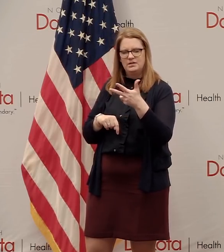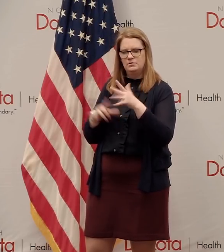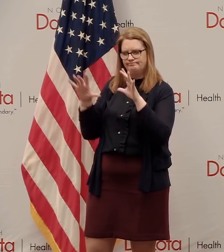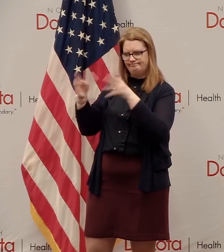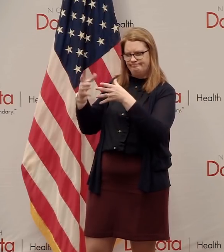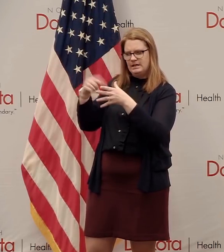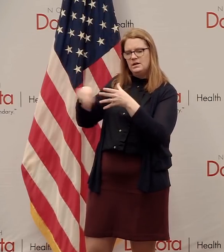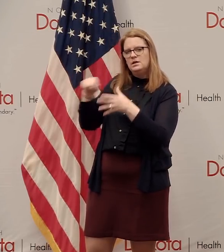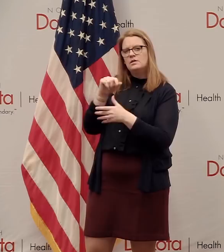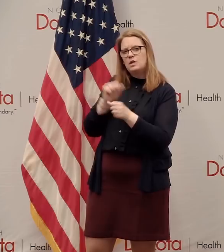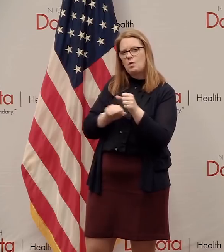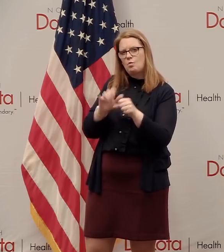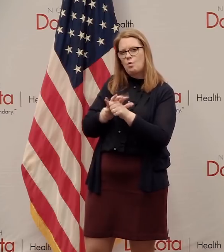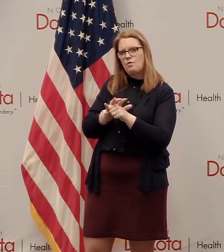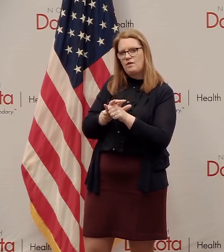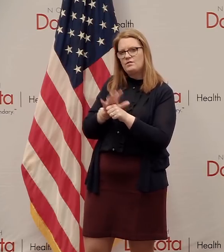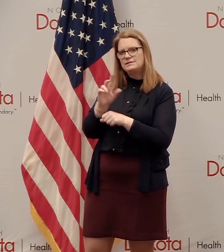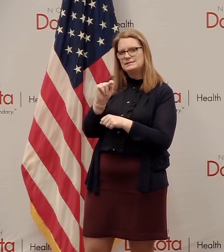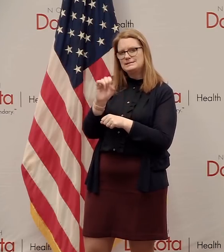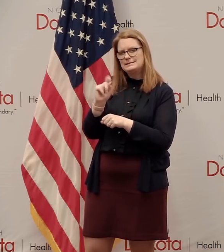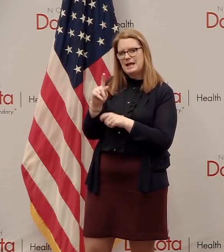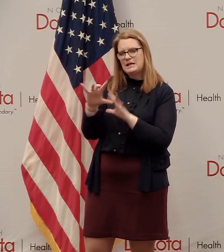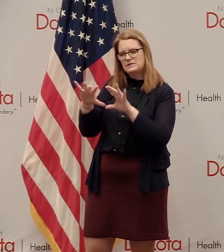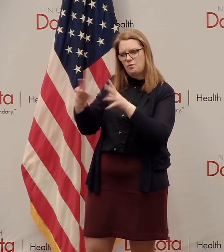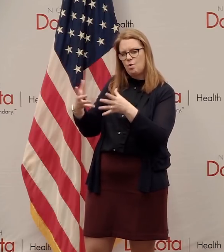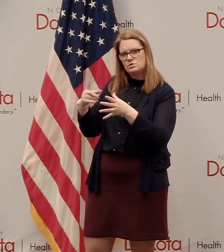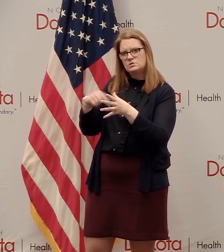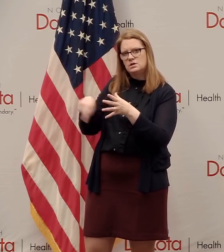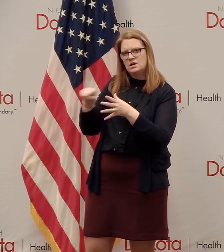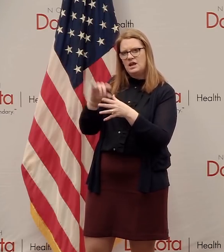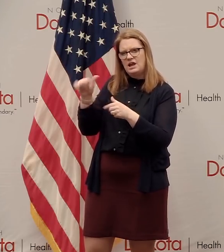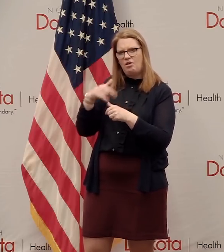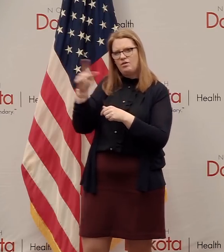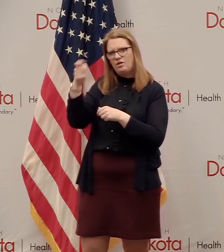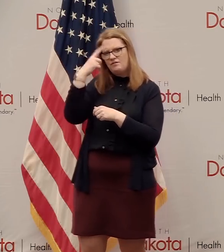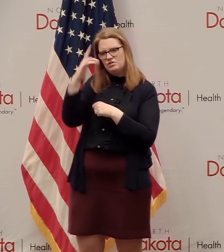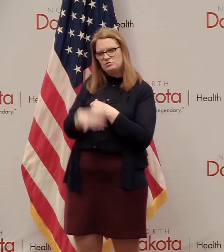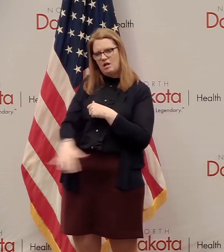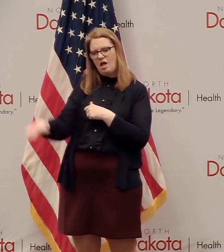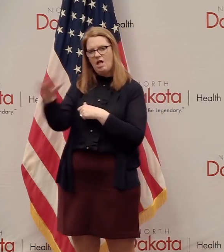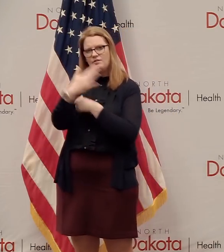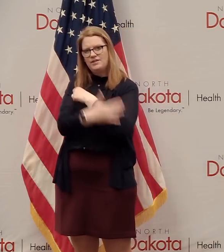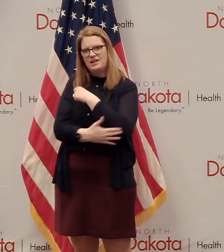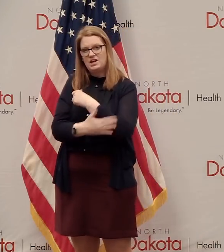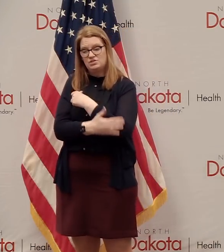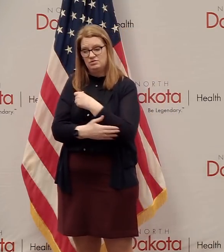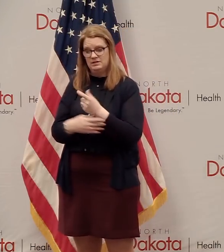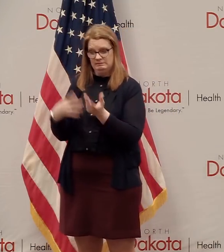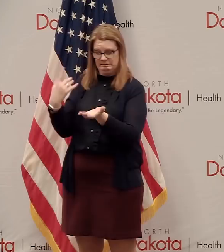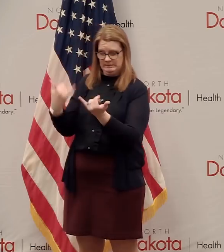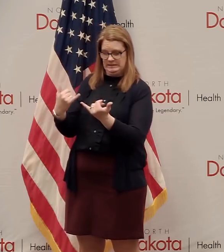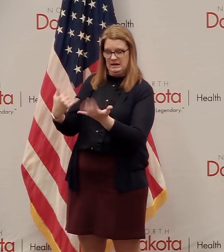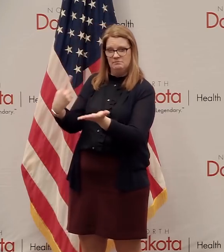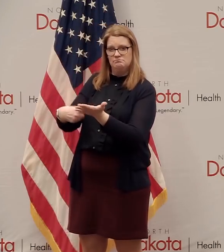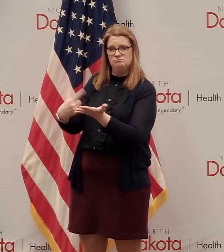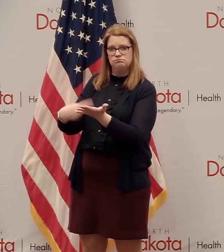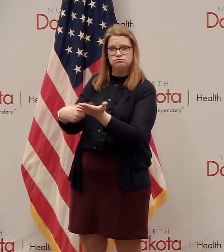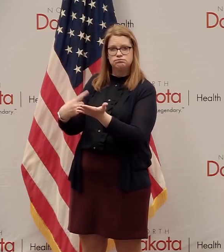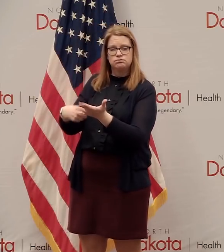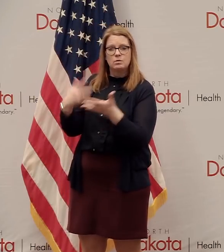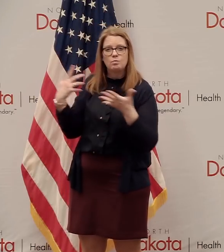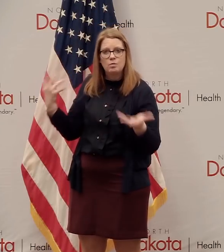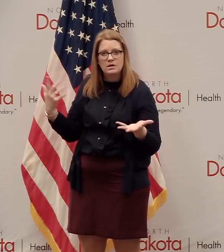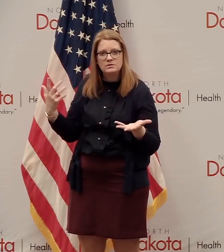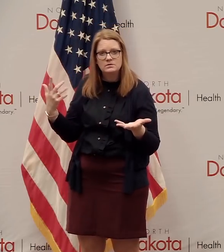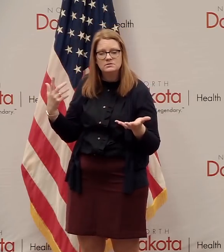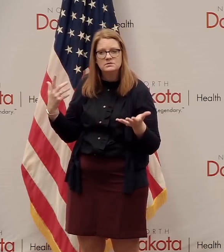coronavirus task force at the White House, and other governors from across the country. The key focus today was how can all